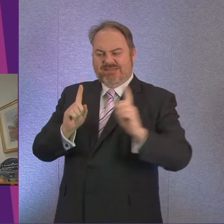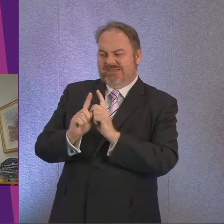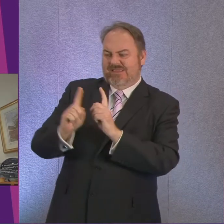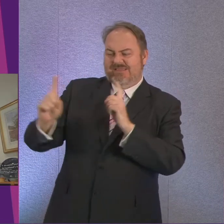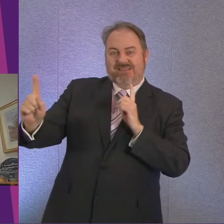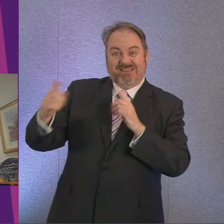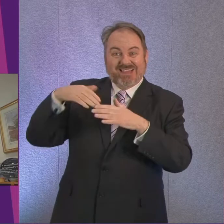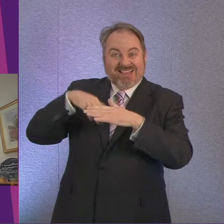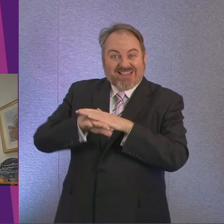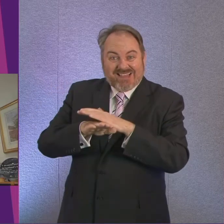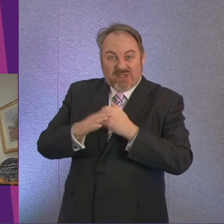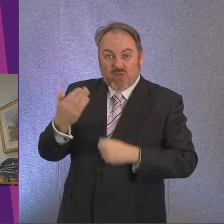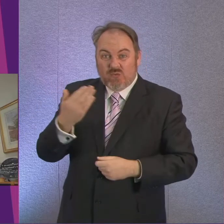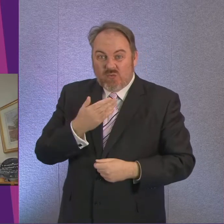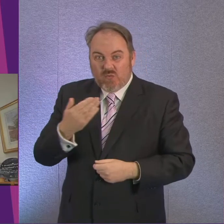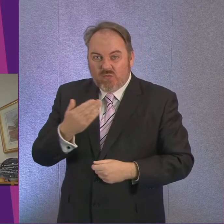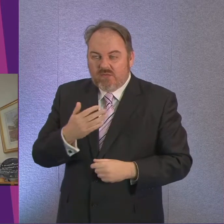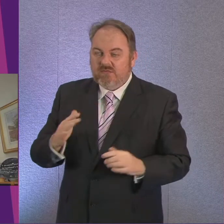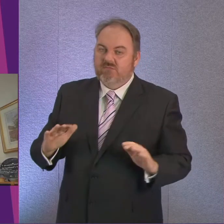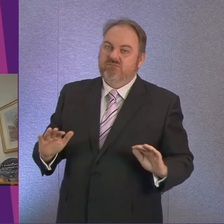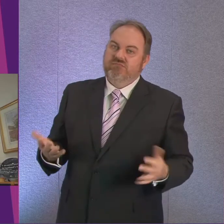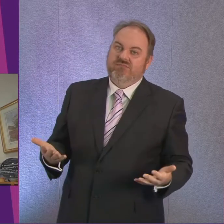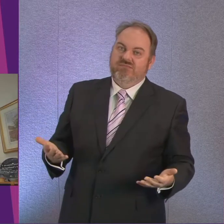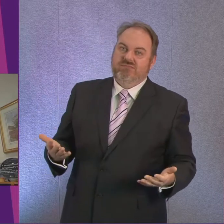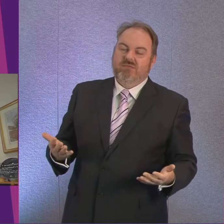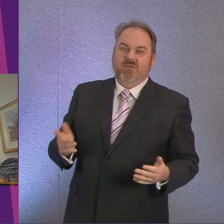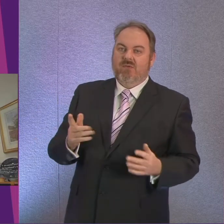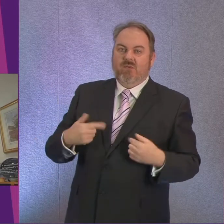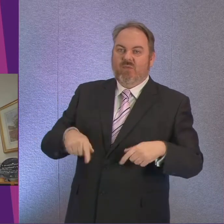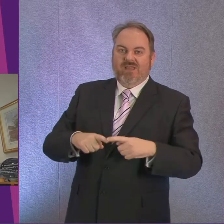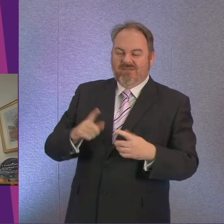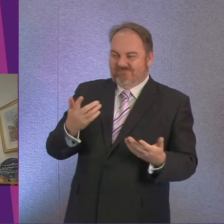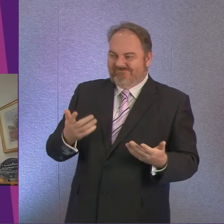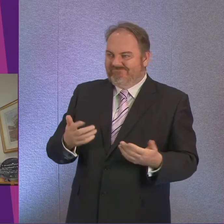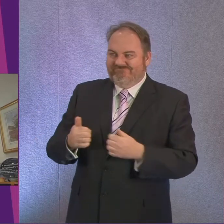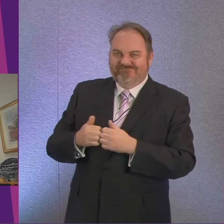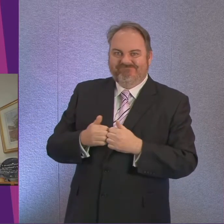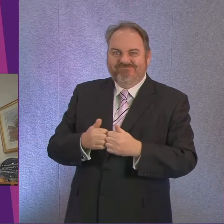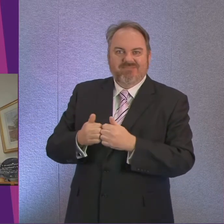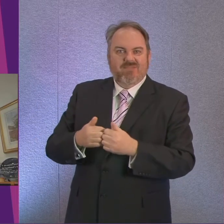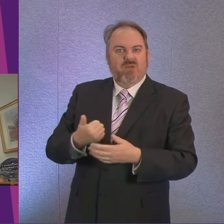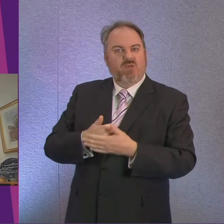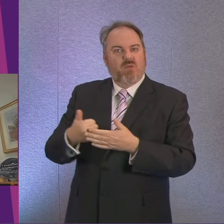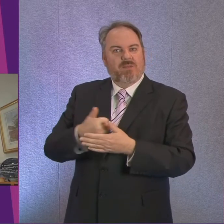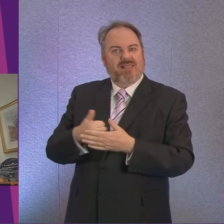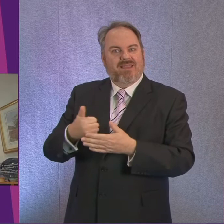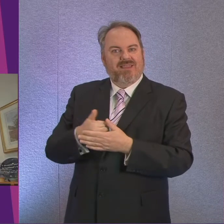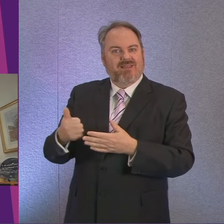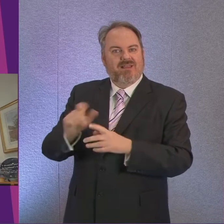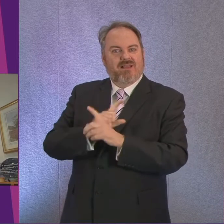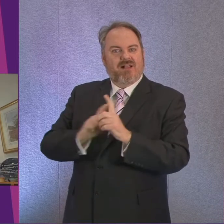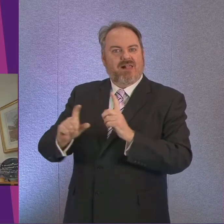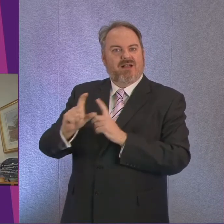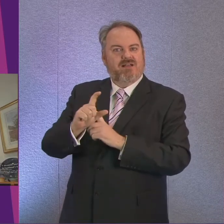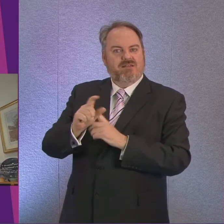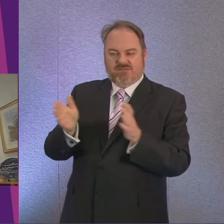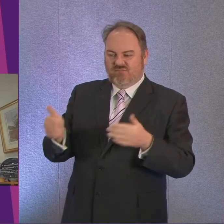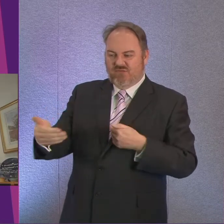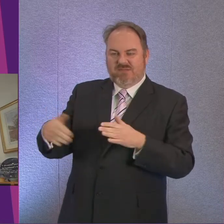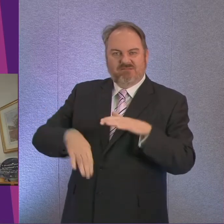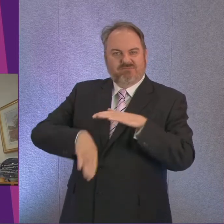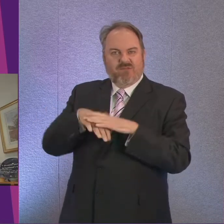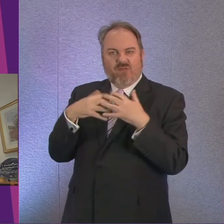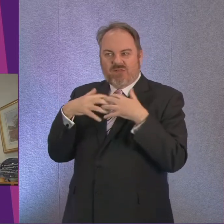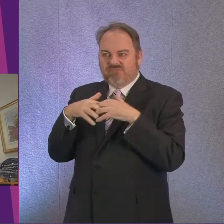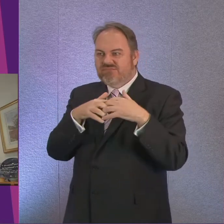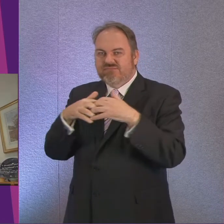be familiar, are not habitually observed within Scottish education. So I think there's